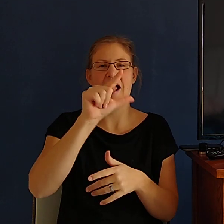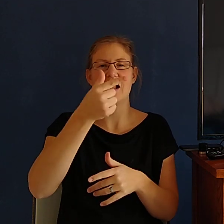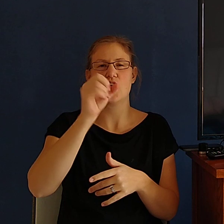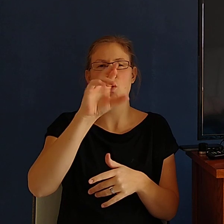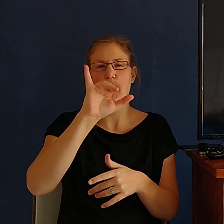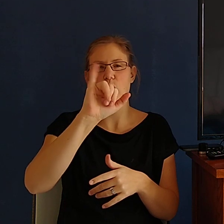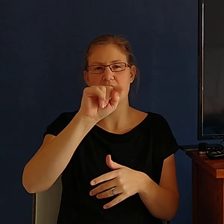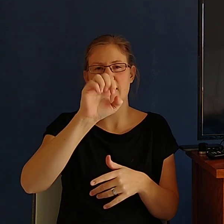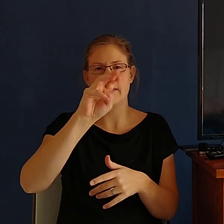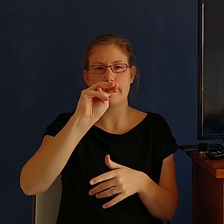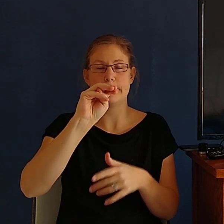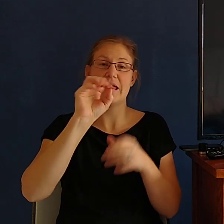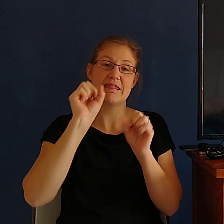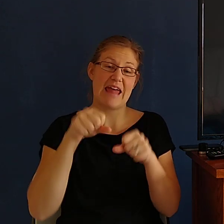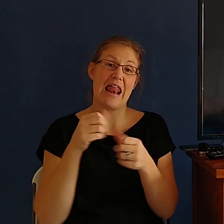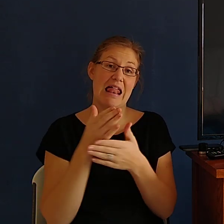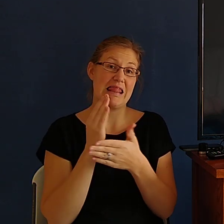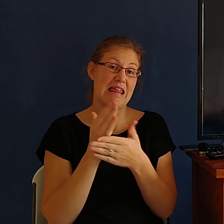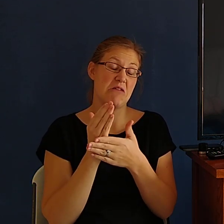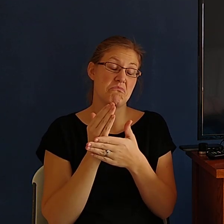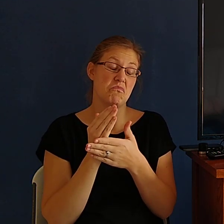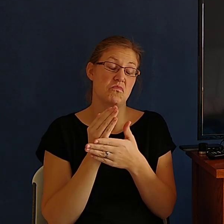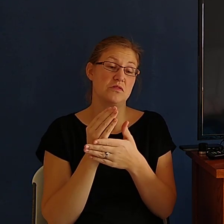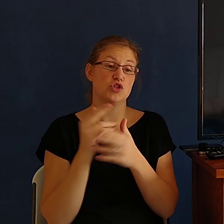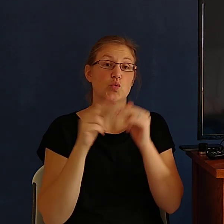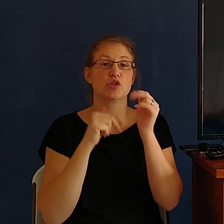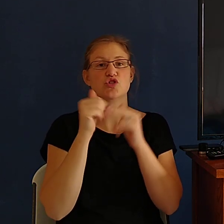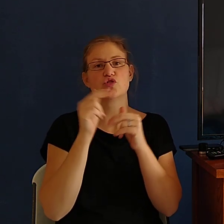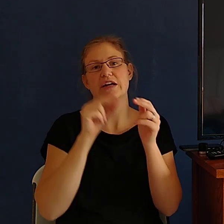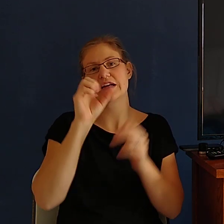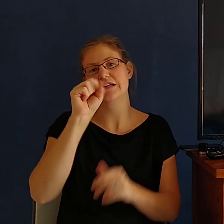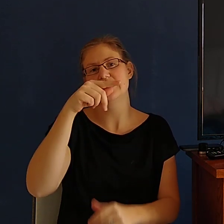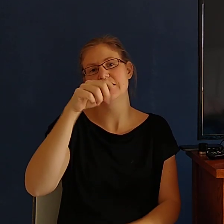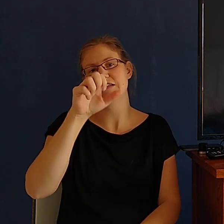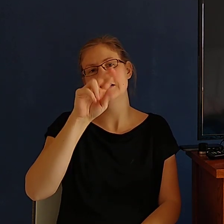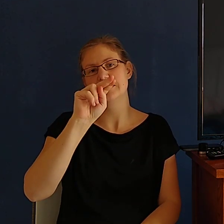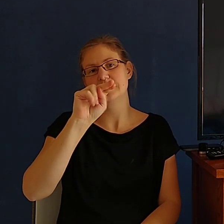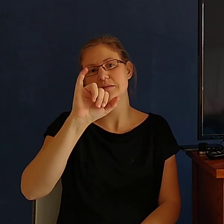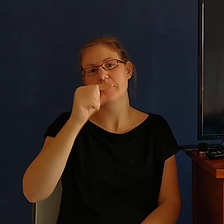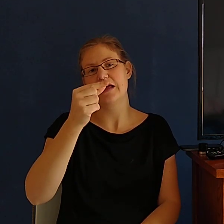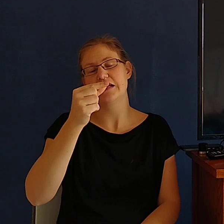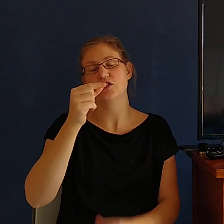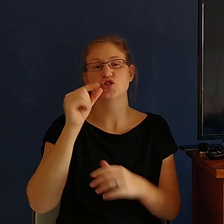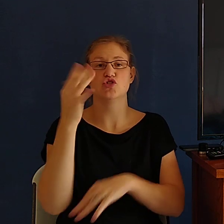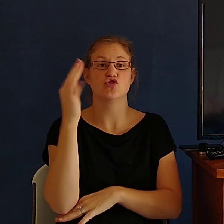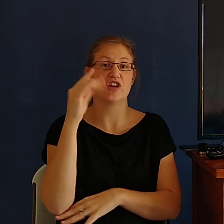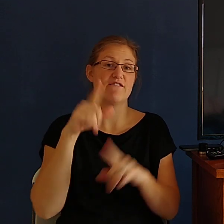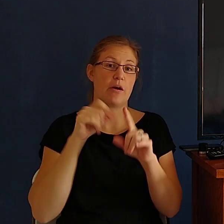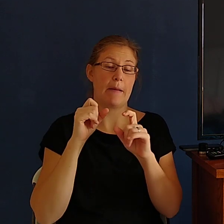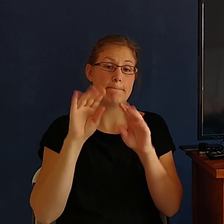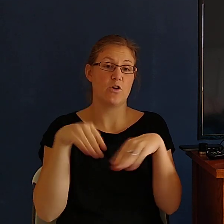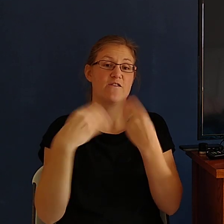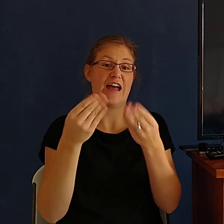that enable us to construct a spanning tree from a given graph. The first one is called breadth first